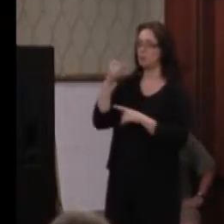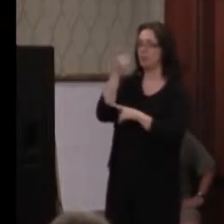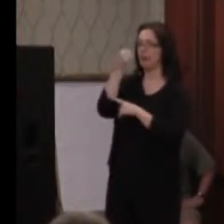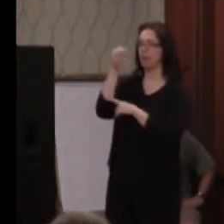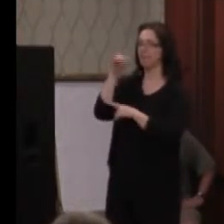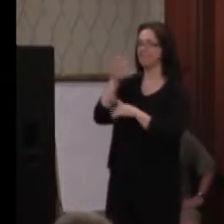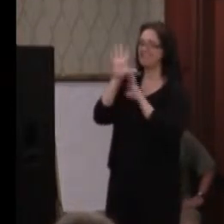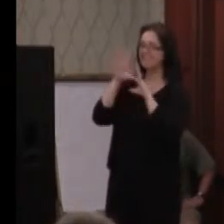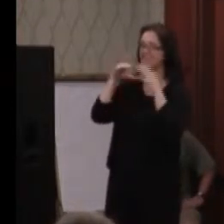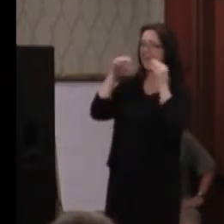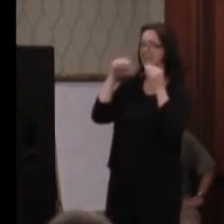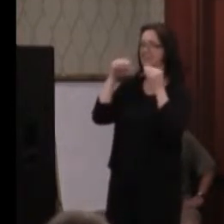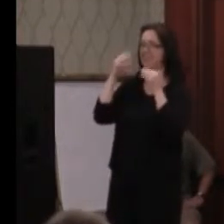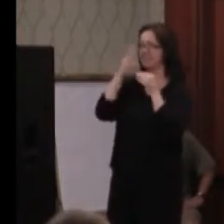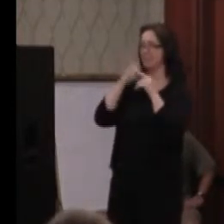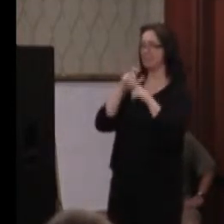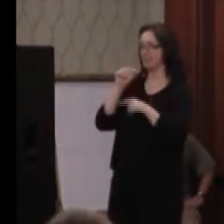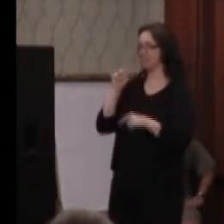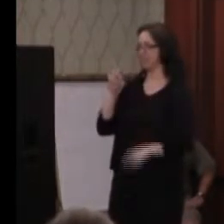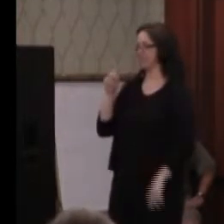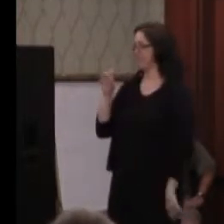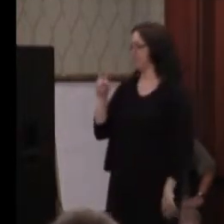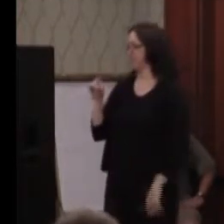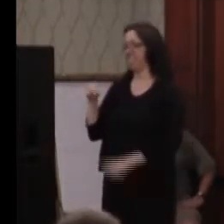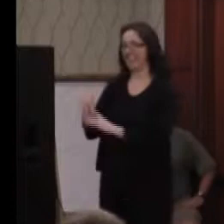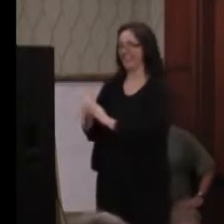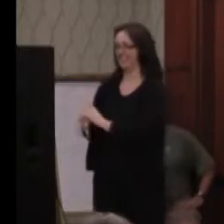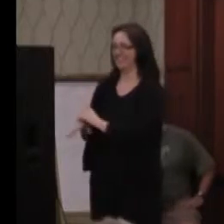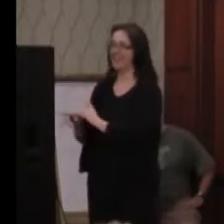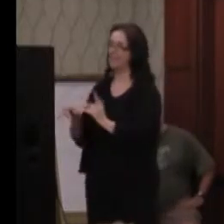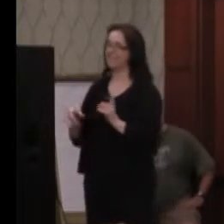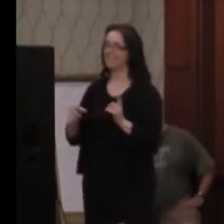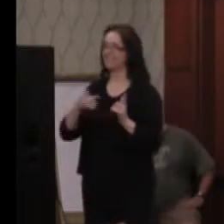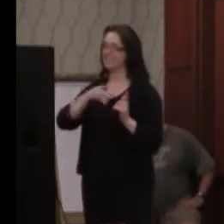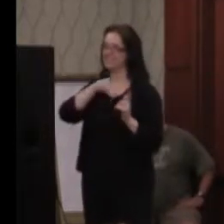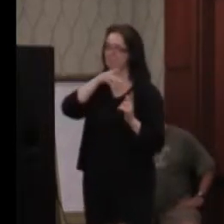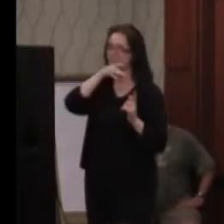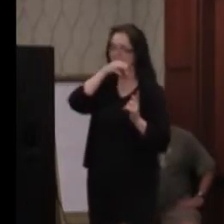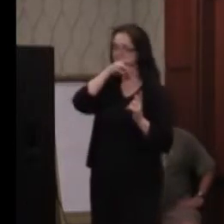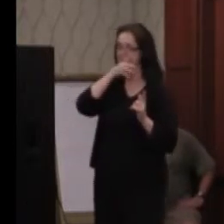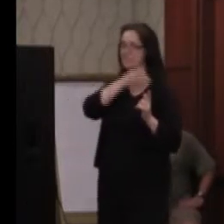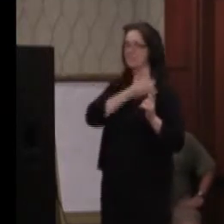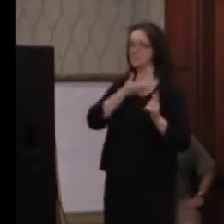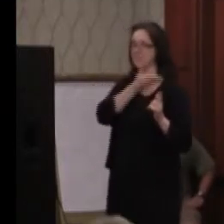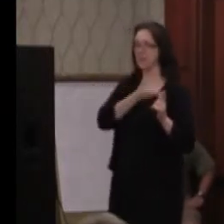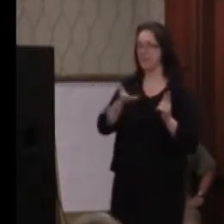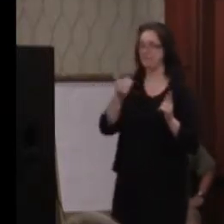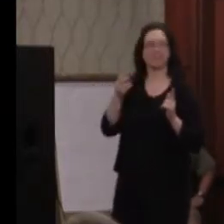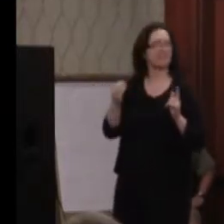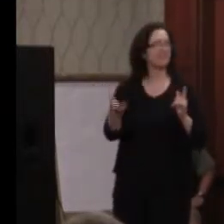plastic smiley-faced people from the Andromeda Nebula, to speak a few inspirational words. Would you please welcome him?